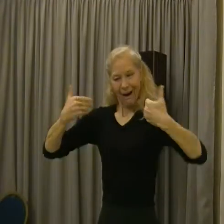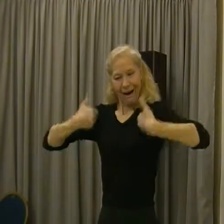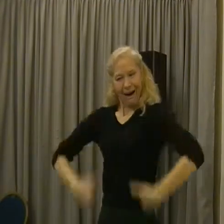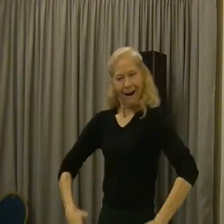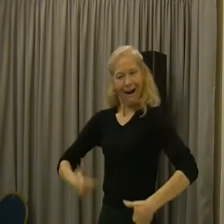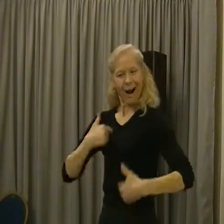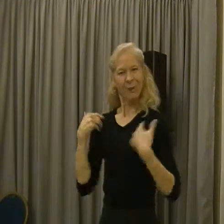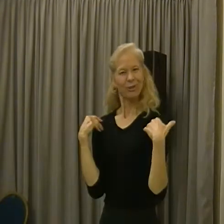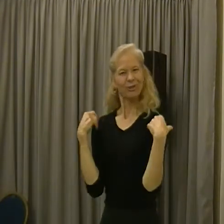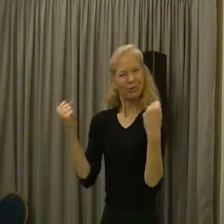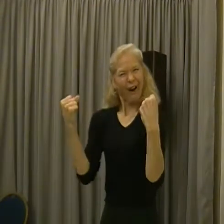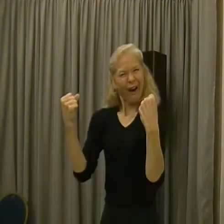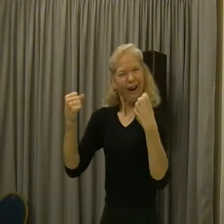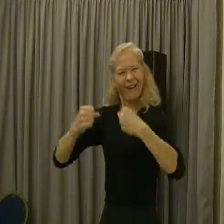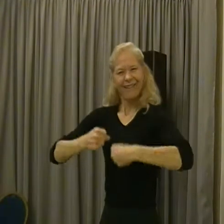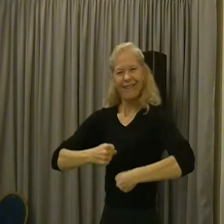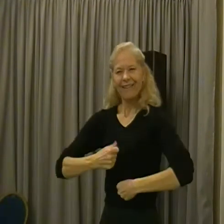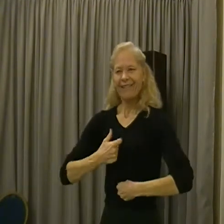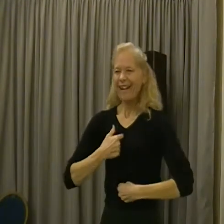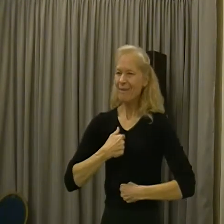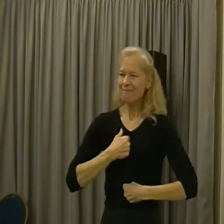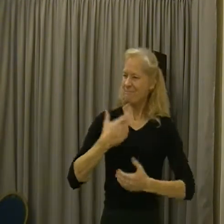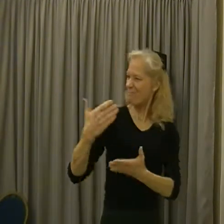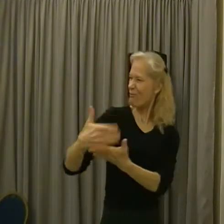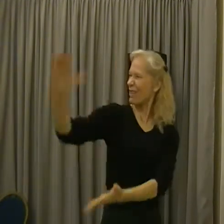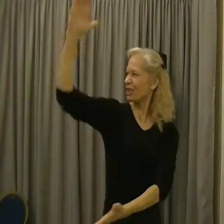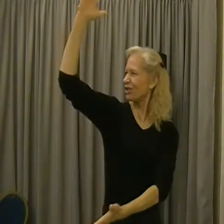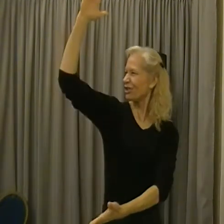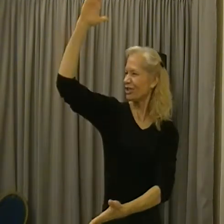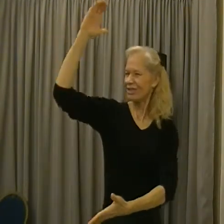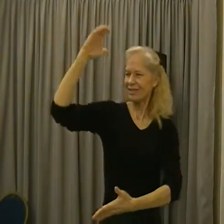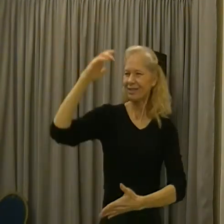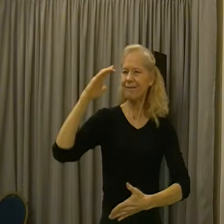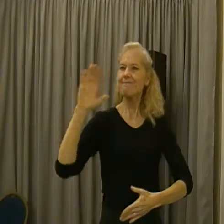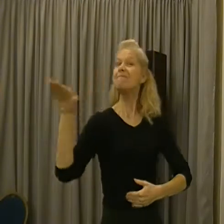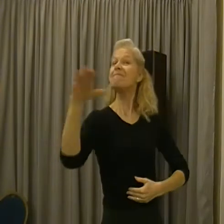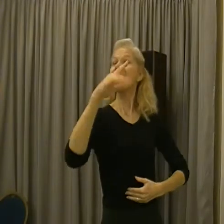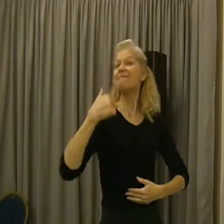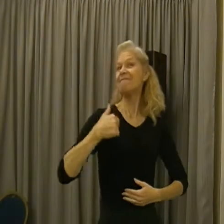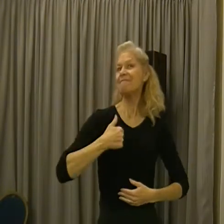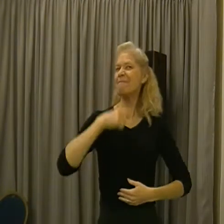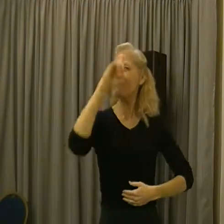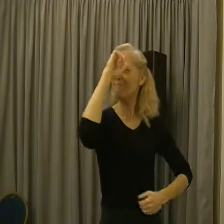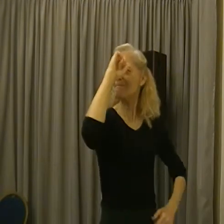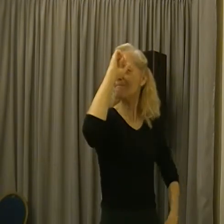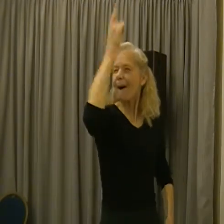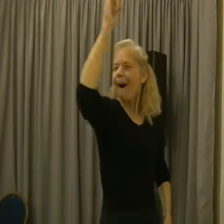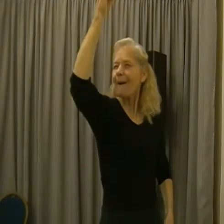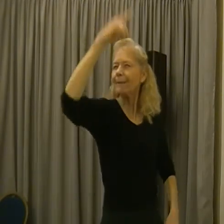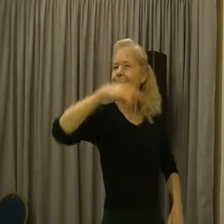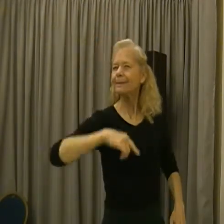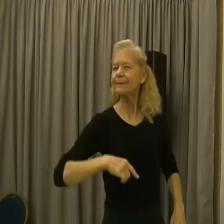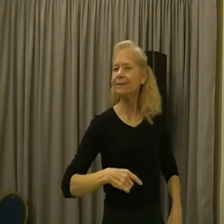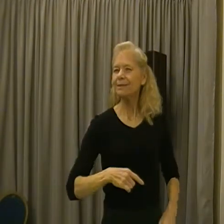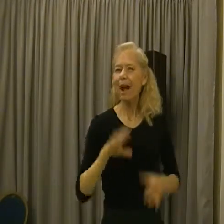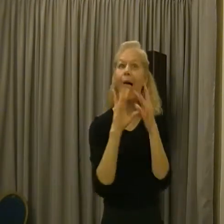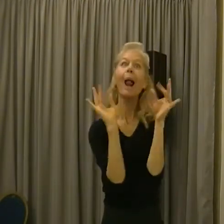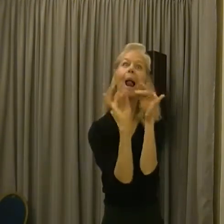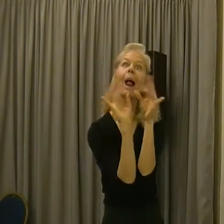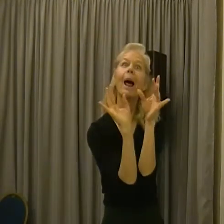God says, be careful. No glory in those things. Why? Because all those things are what? They're just temporal,